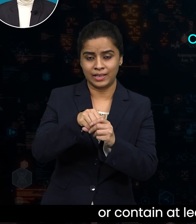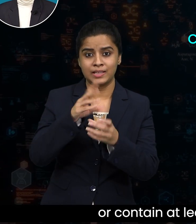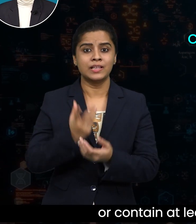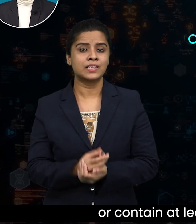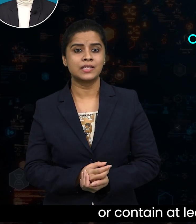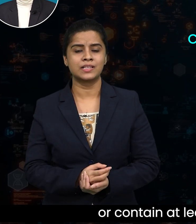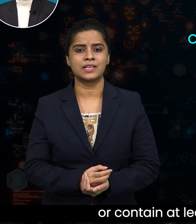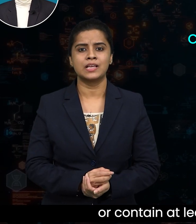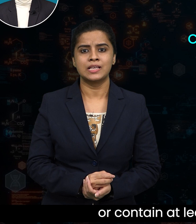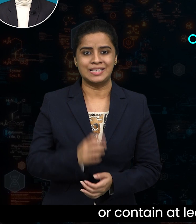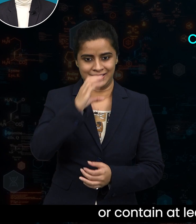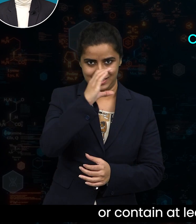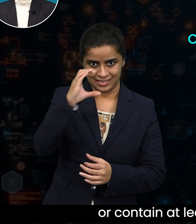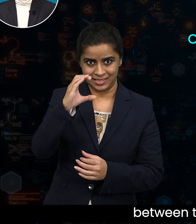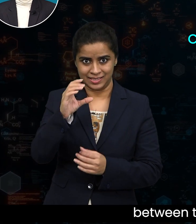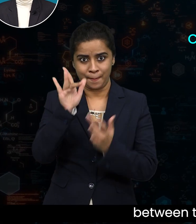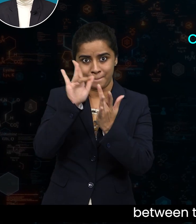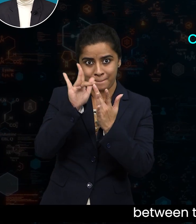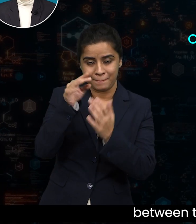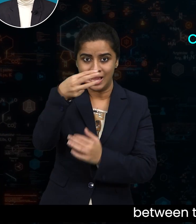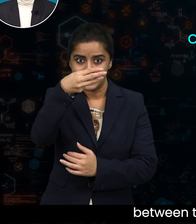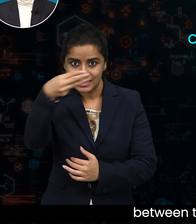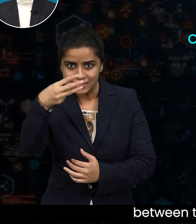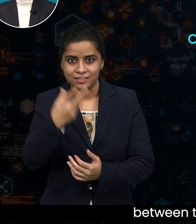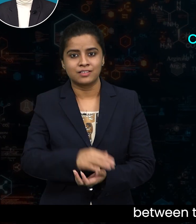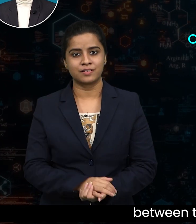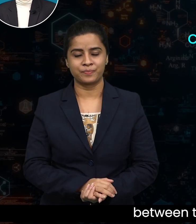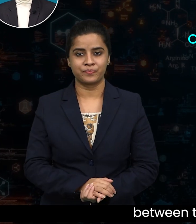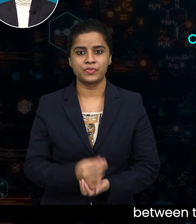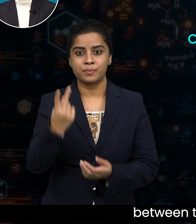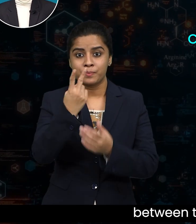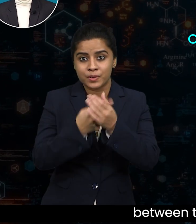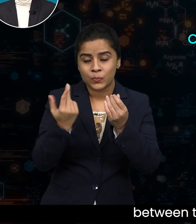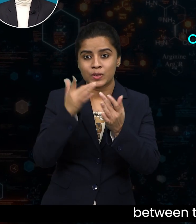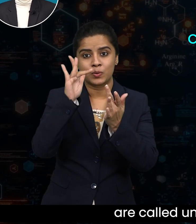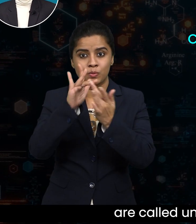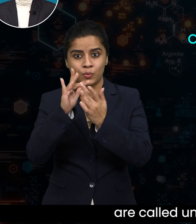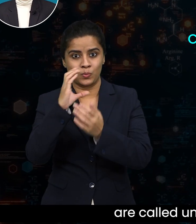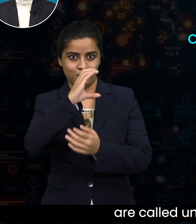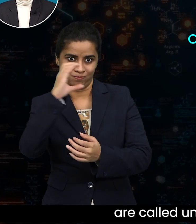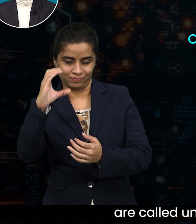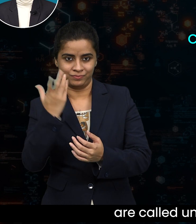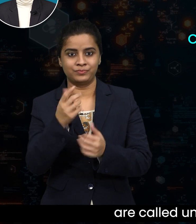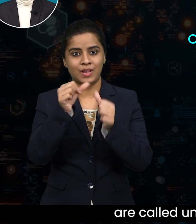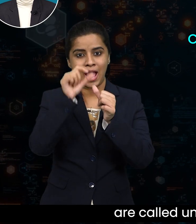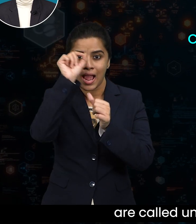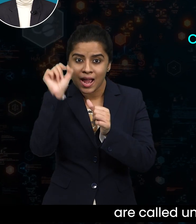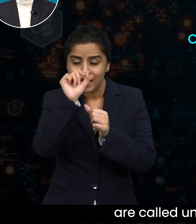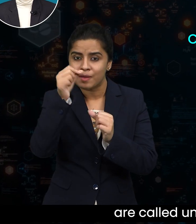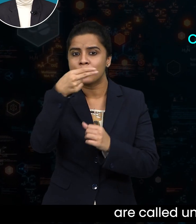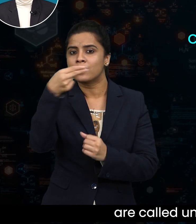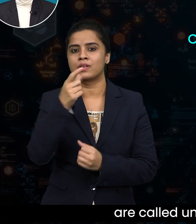least one triple bond between the two carbon atoms are called